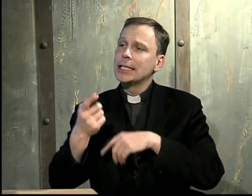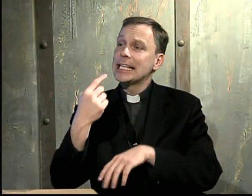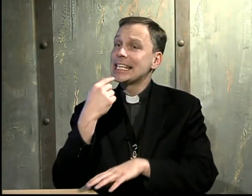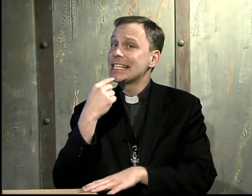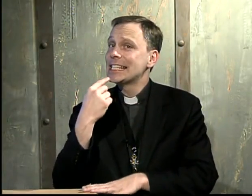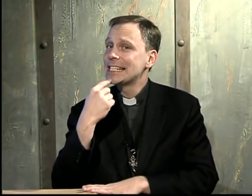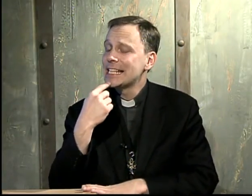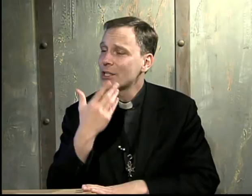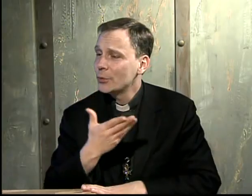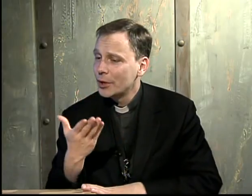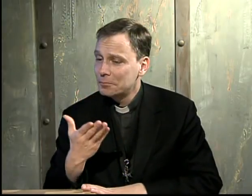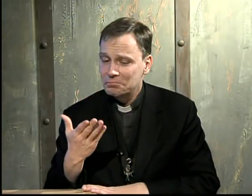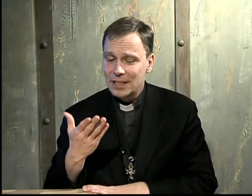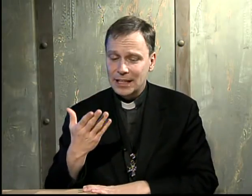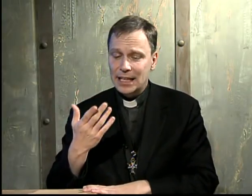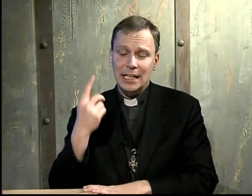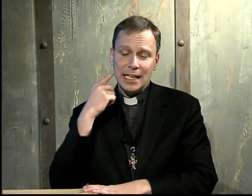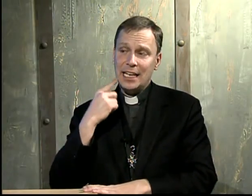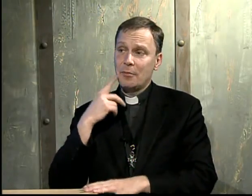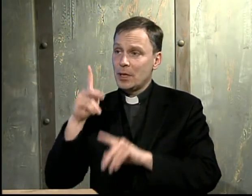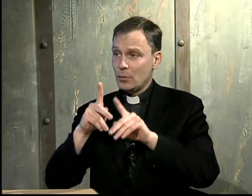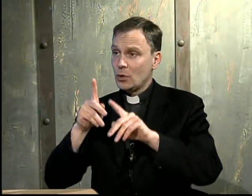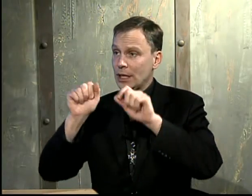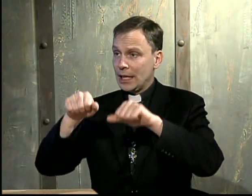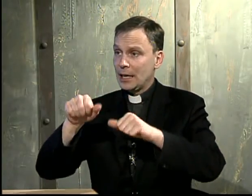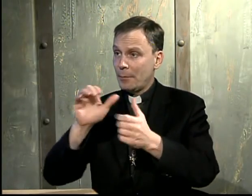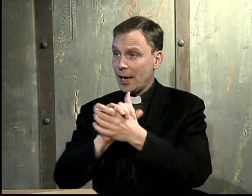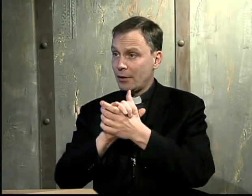in canon law,